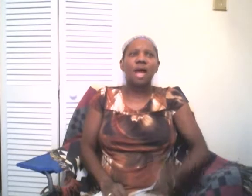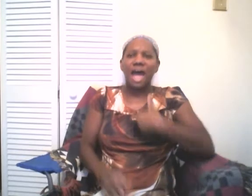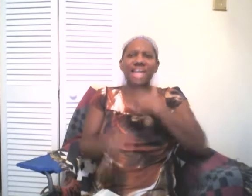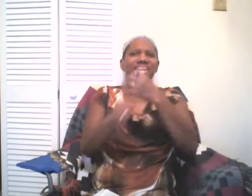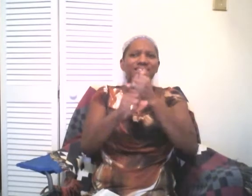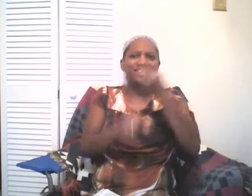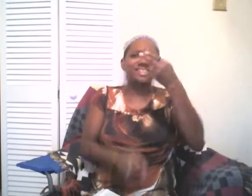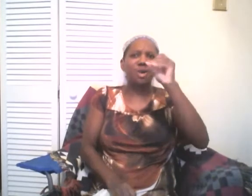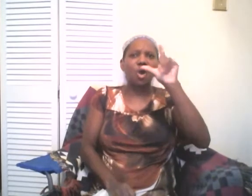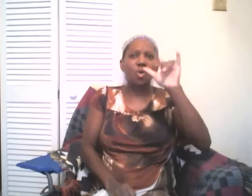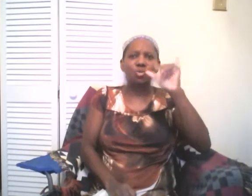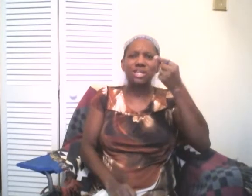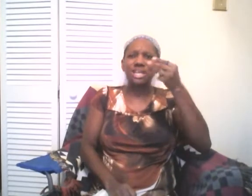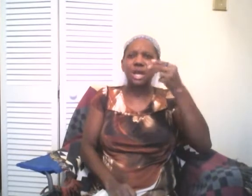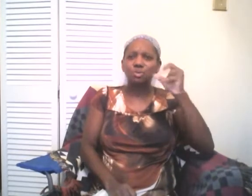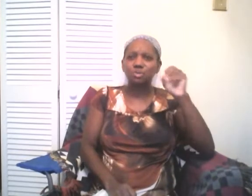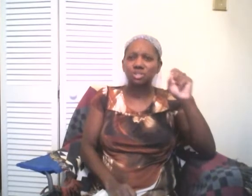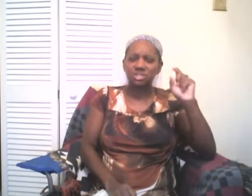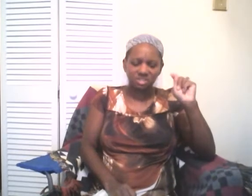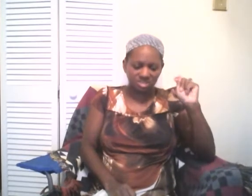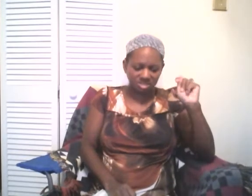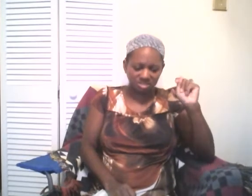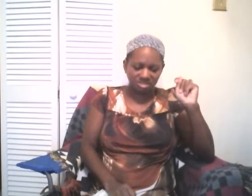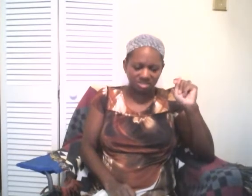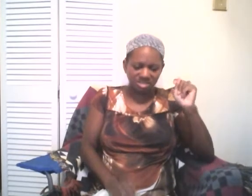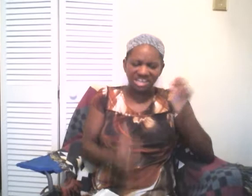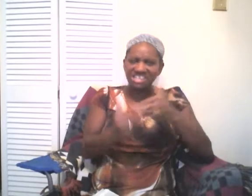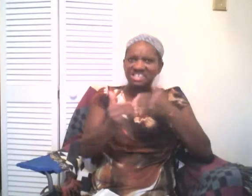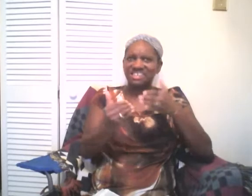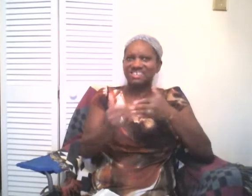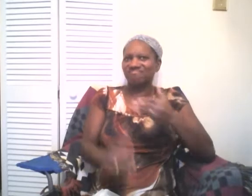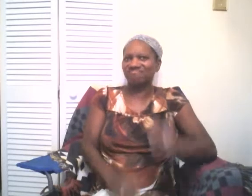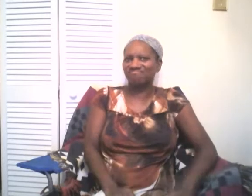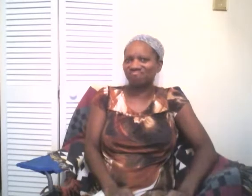I get the Holy Ghost reason.